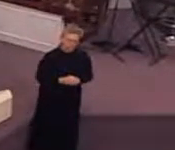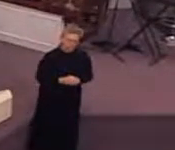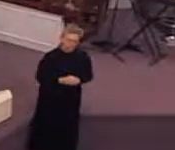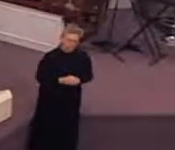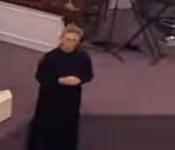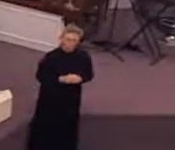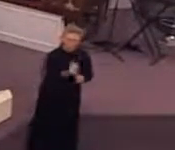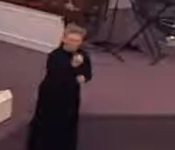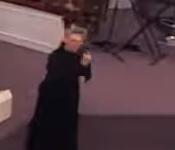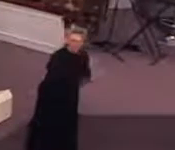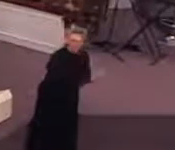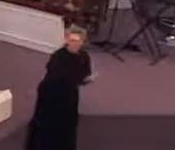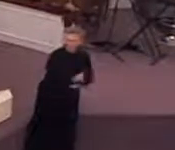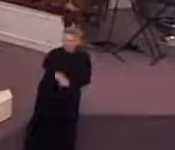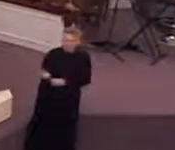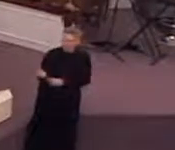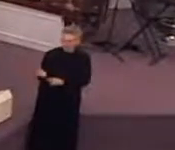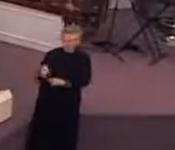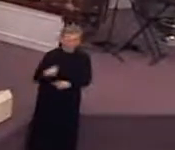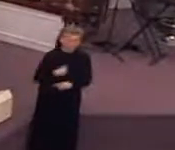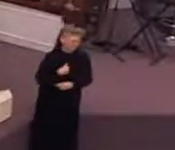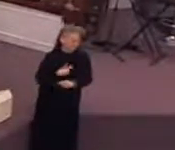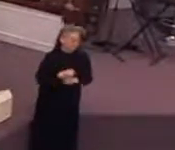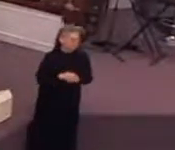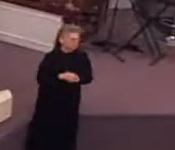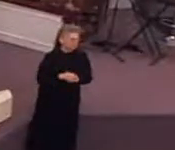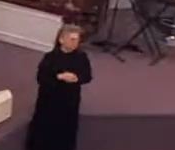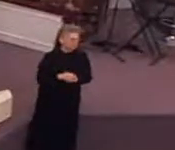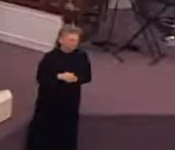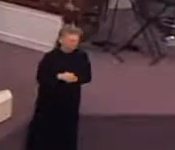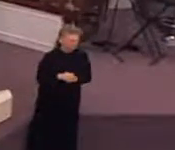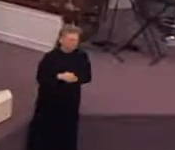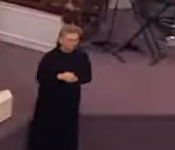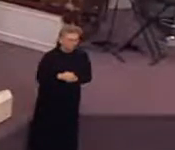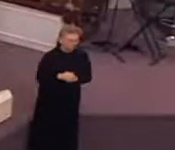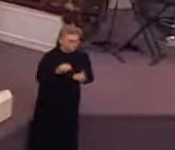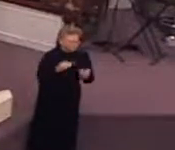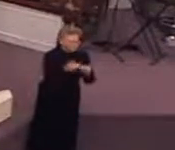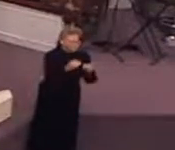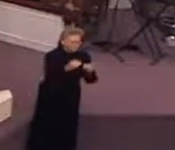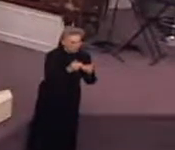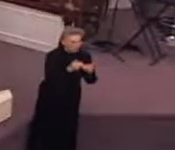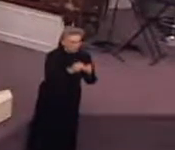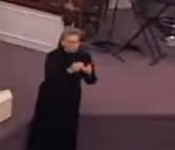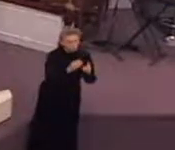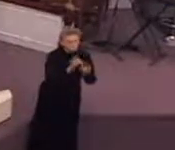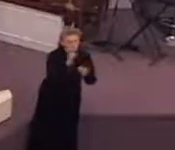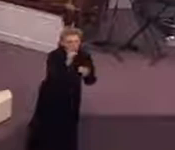Every one of us tonight should be on the cutting edge of spiritual effectiveness.